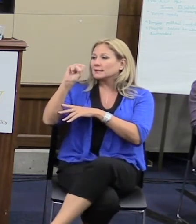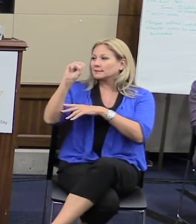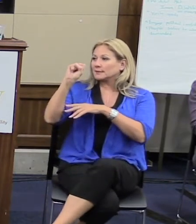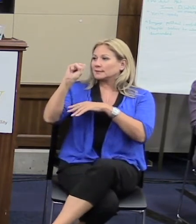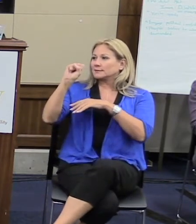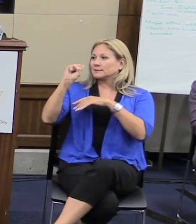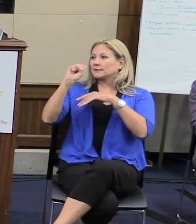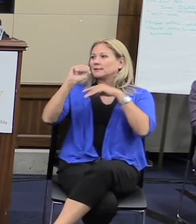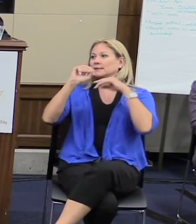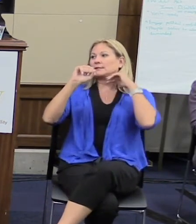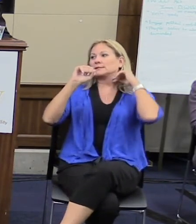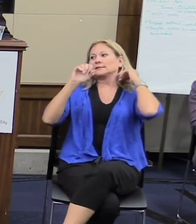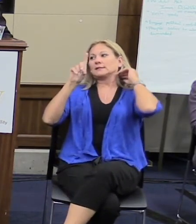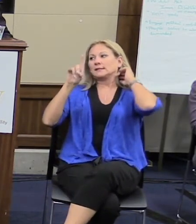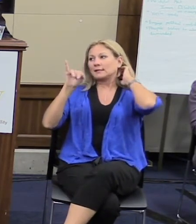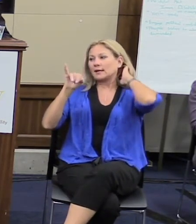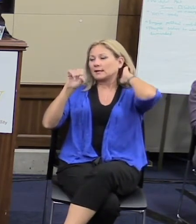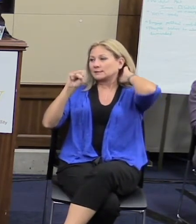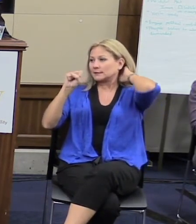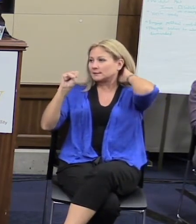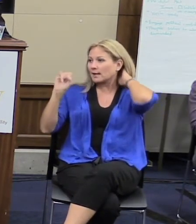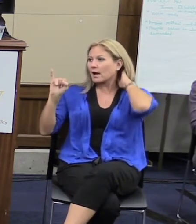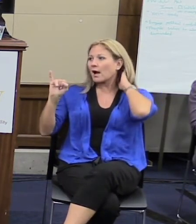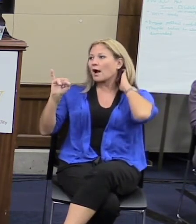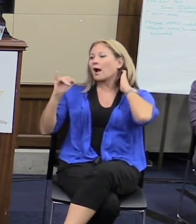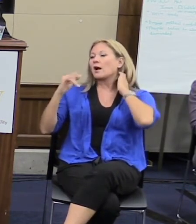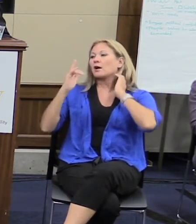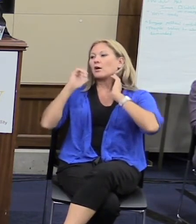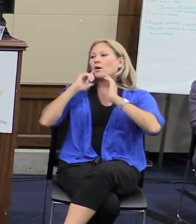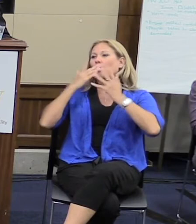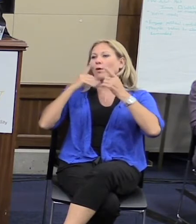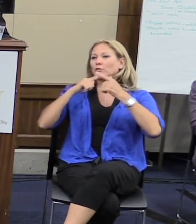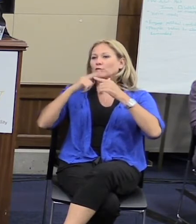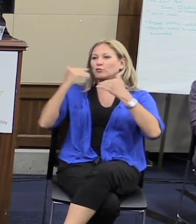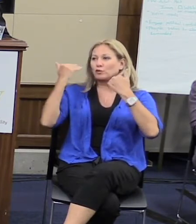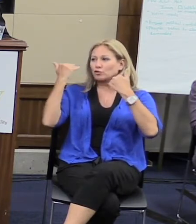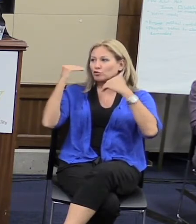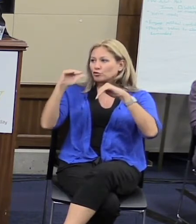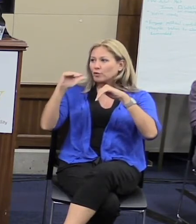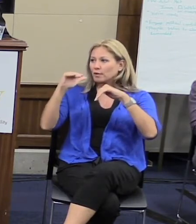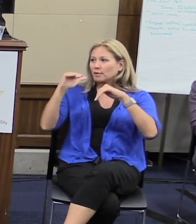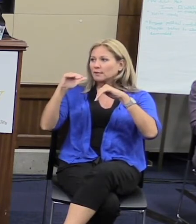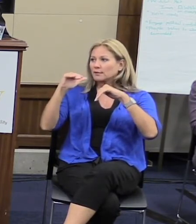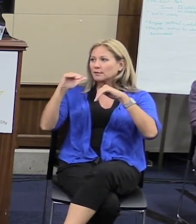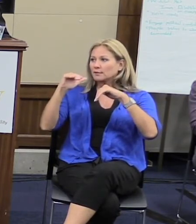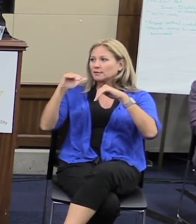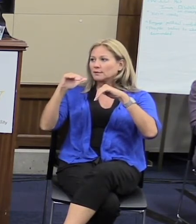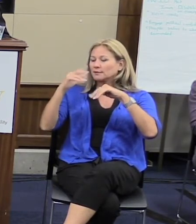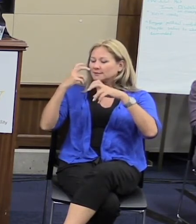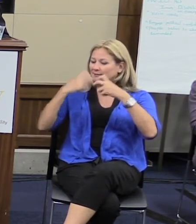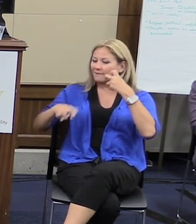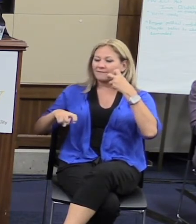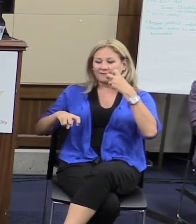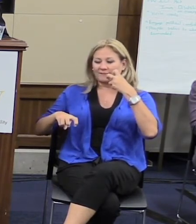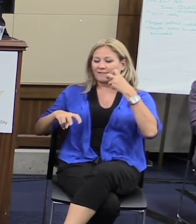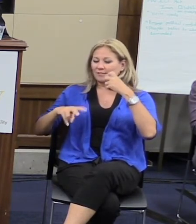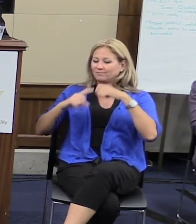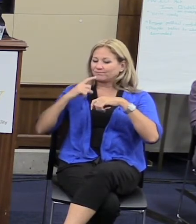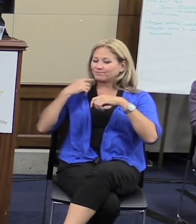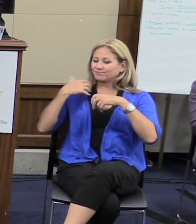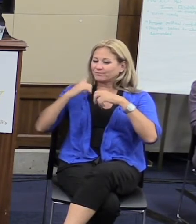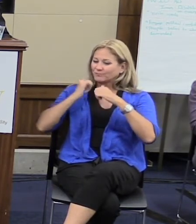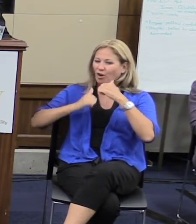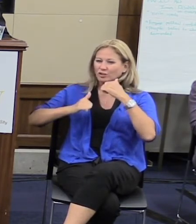Security, SSI, SSDI, are way too restrictive and sort of harsh, and it's the harshness